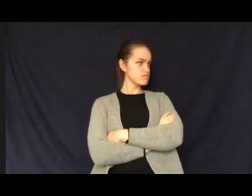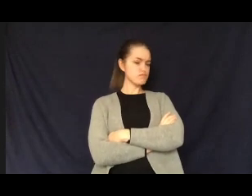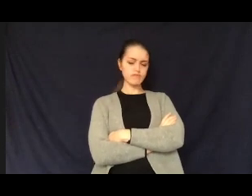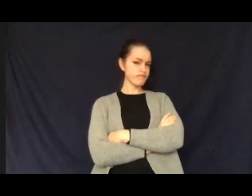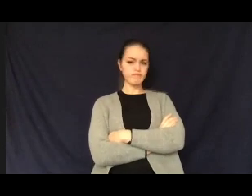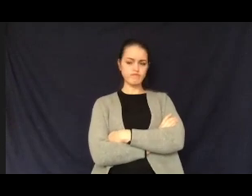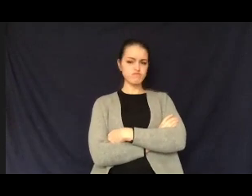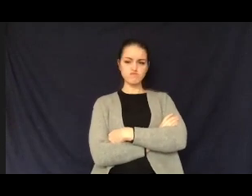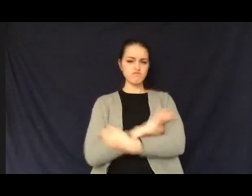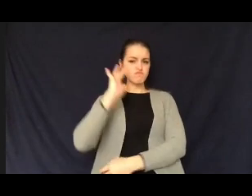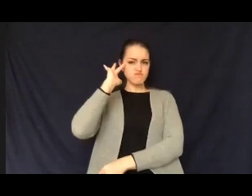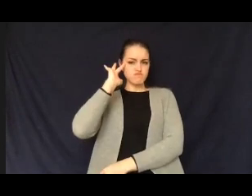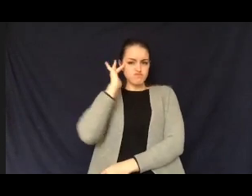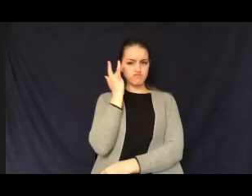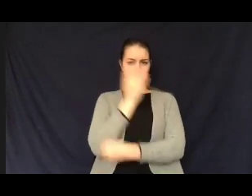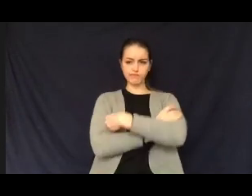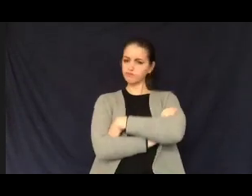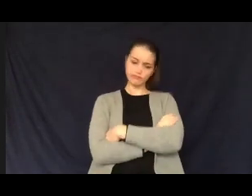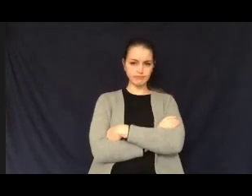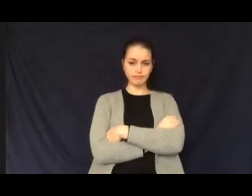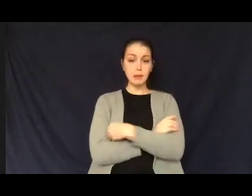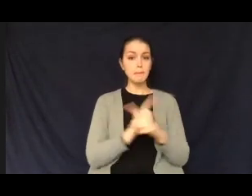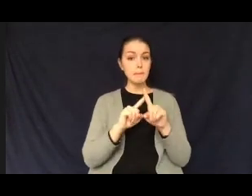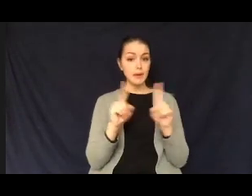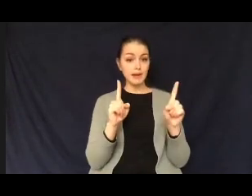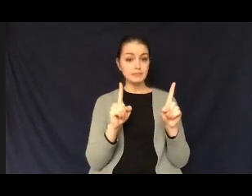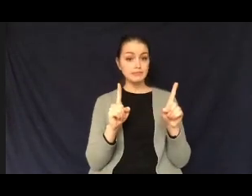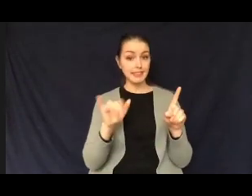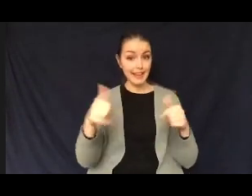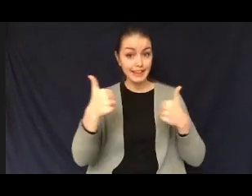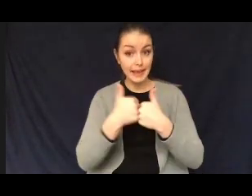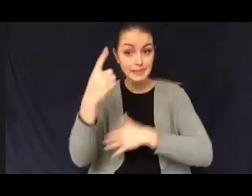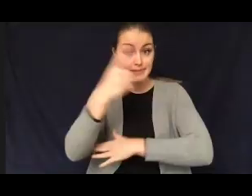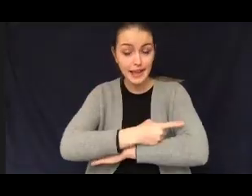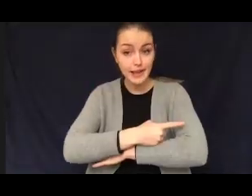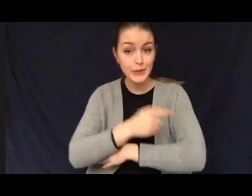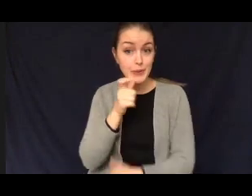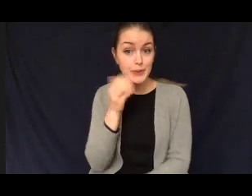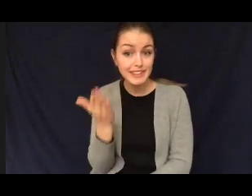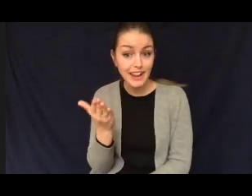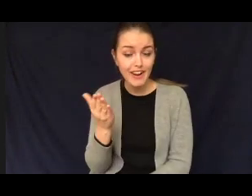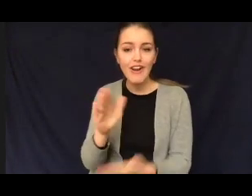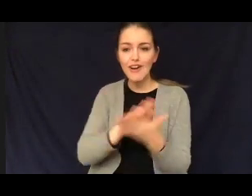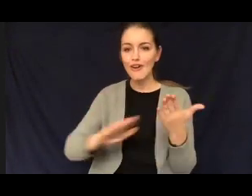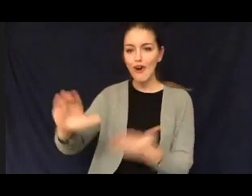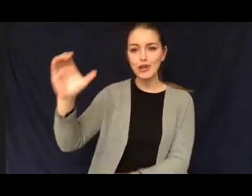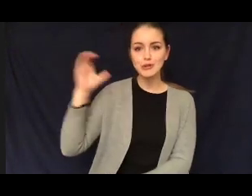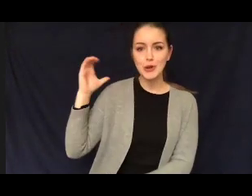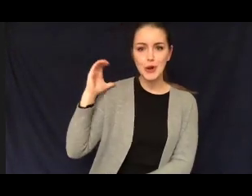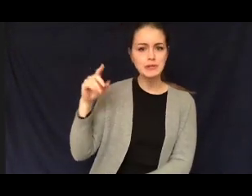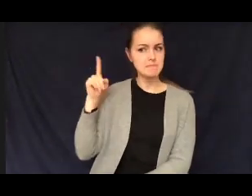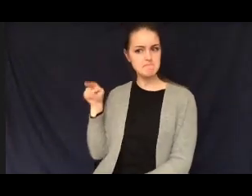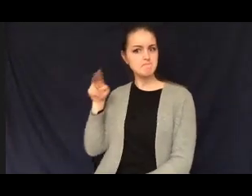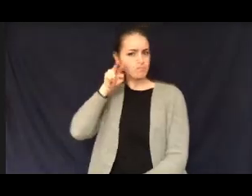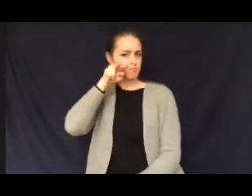knocked out of her. But at the game day, that day was a college coach. He admired Wilma's